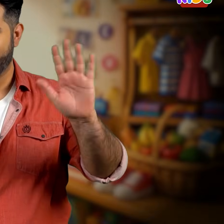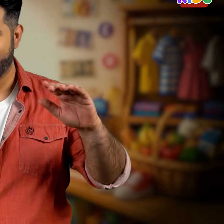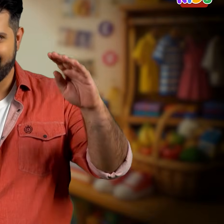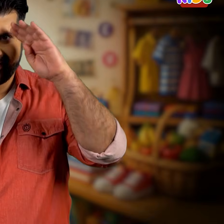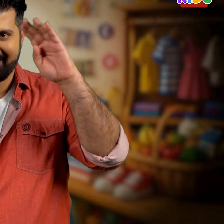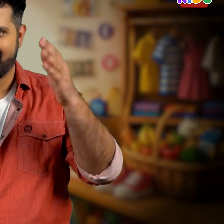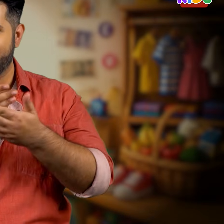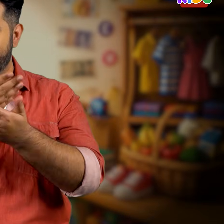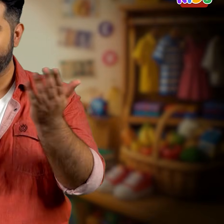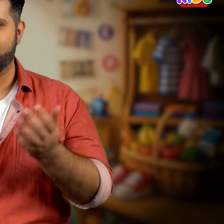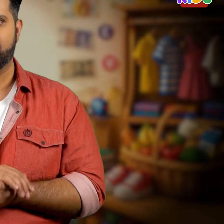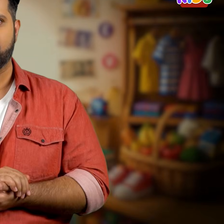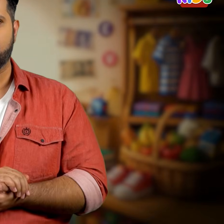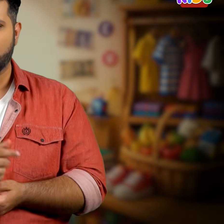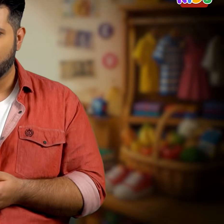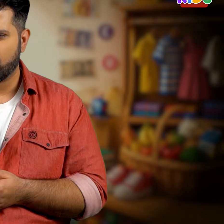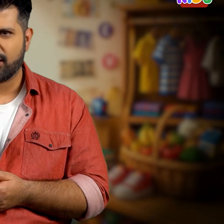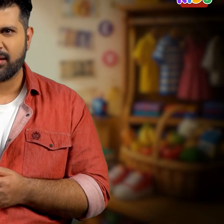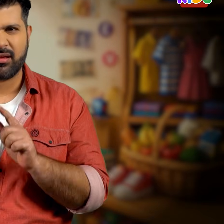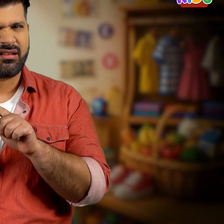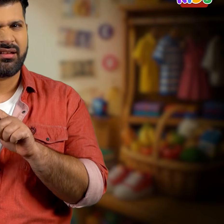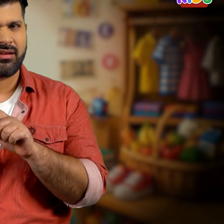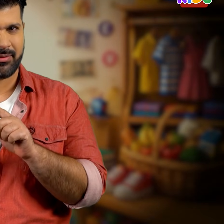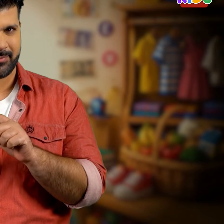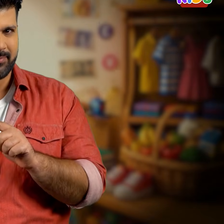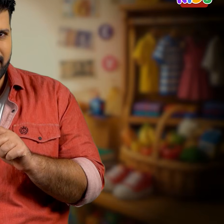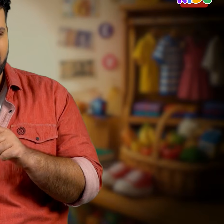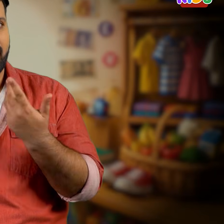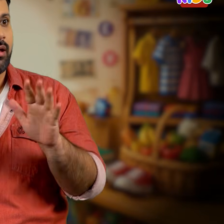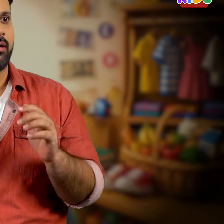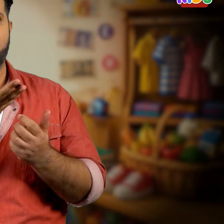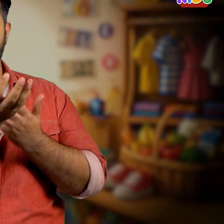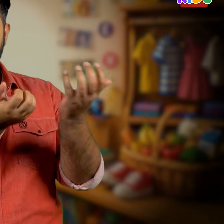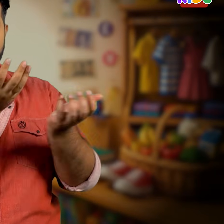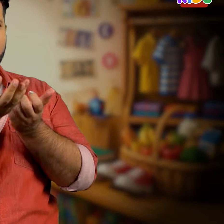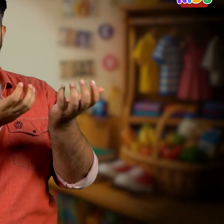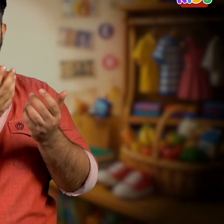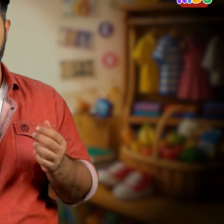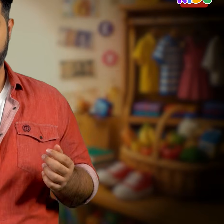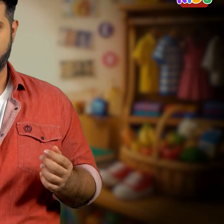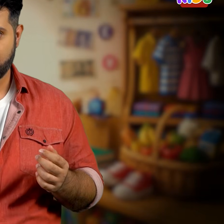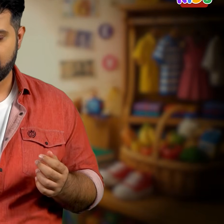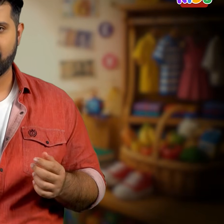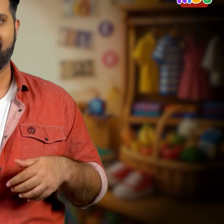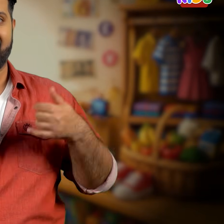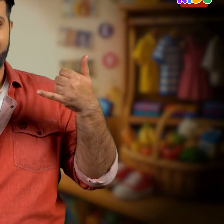Hello everyone. Do you know what money is? When you buy clothes,